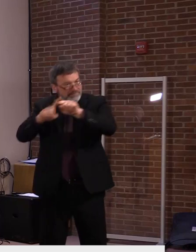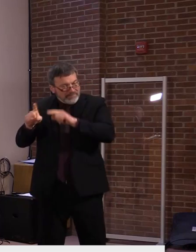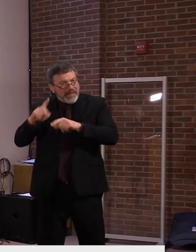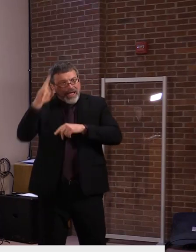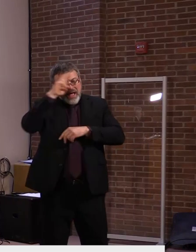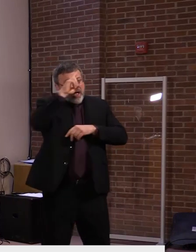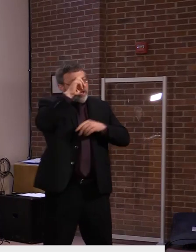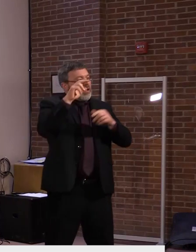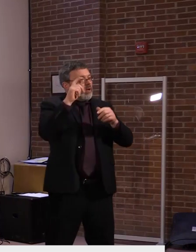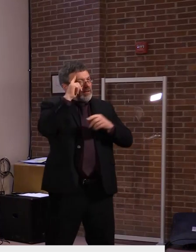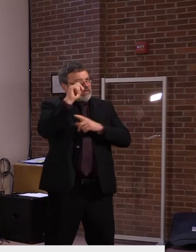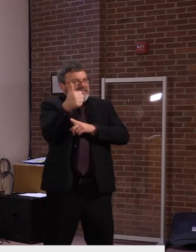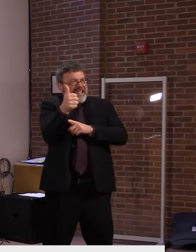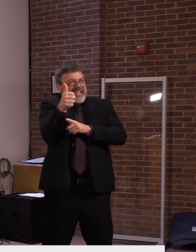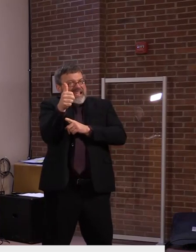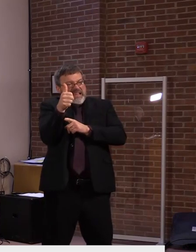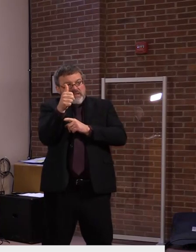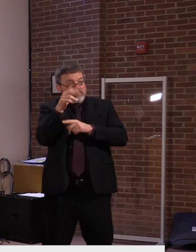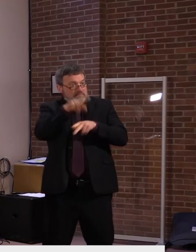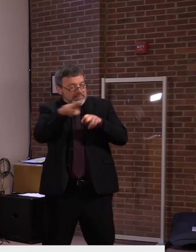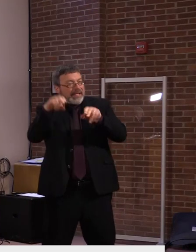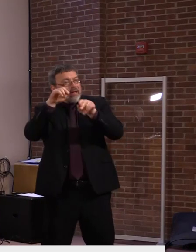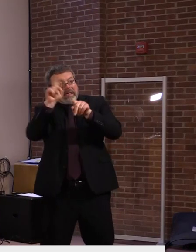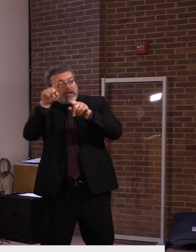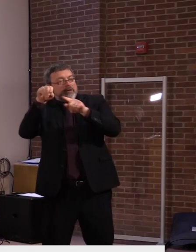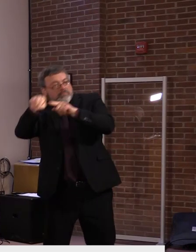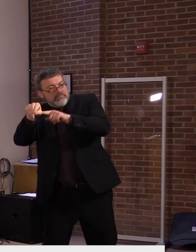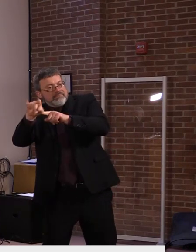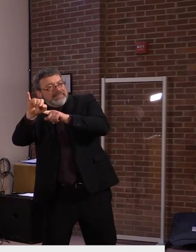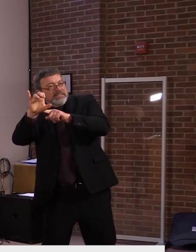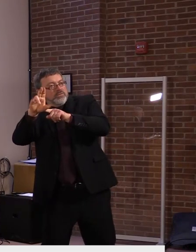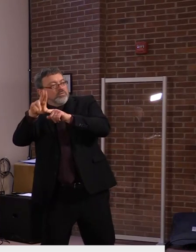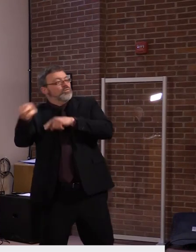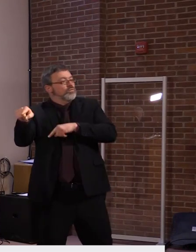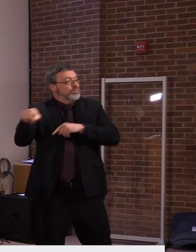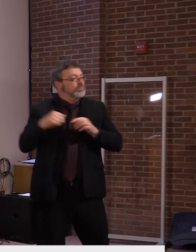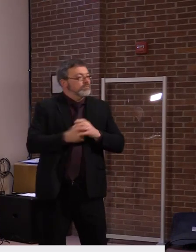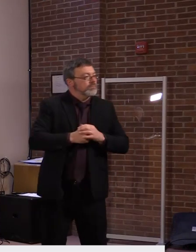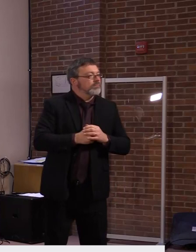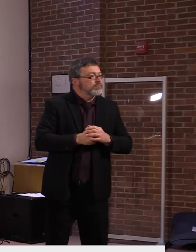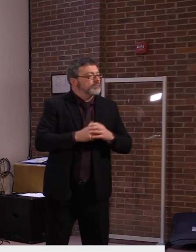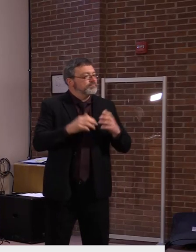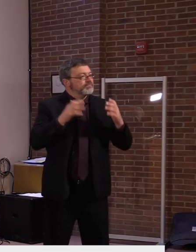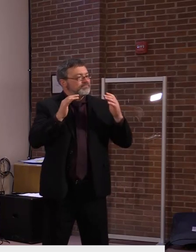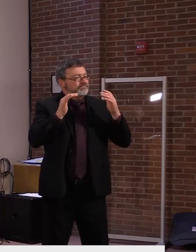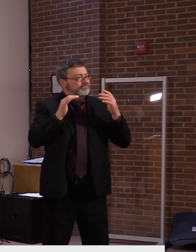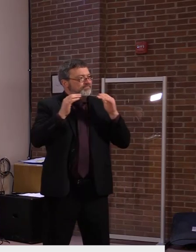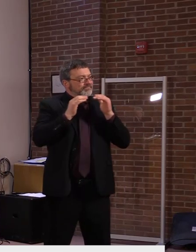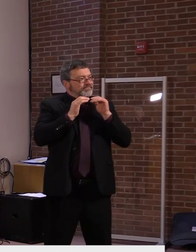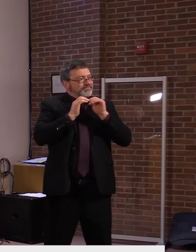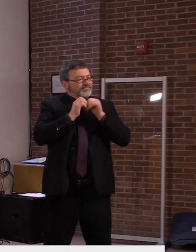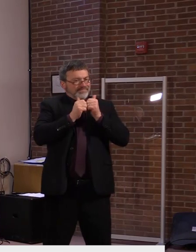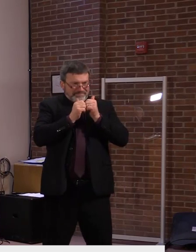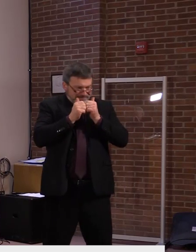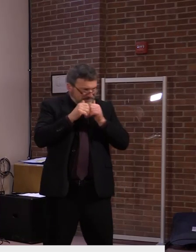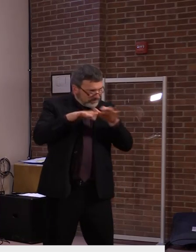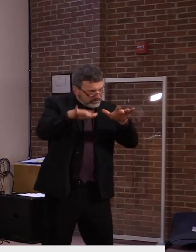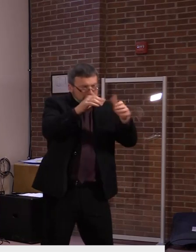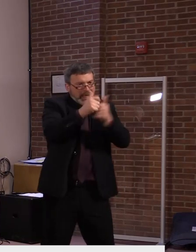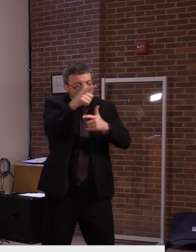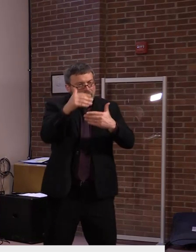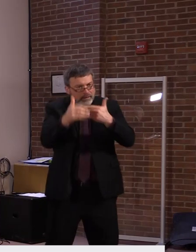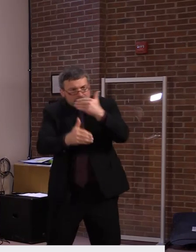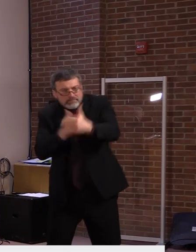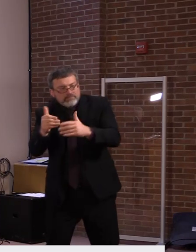look at ways to improve the ability for patients to move through the healthcare system, as well as to increase